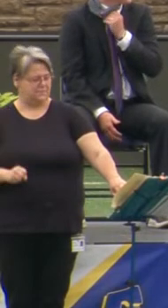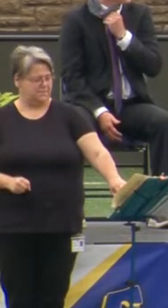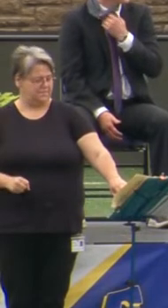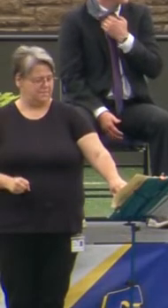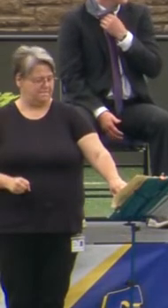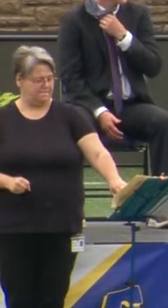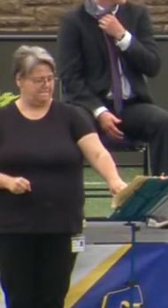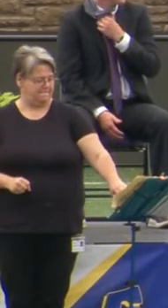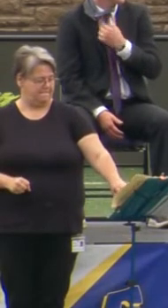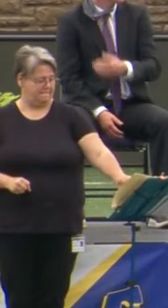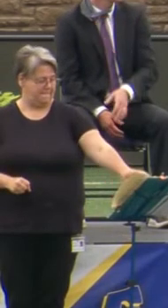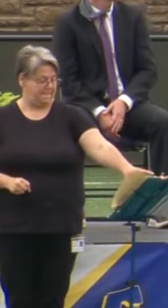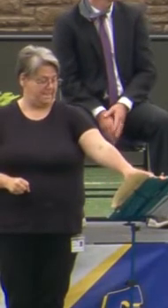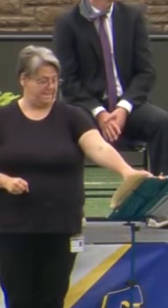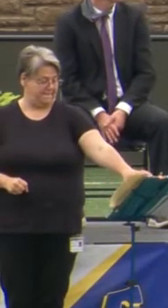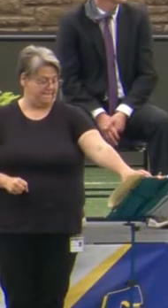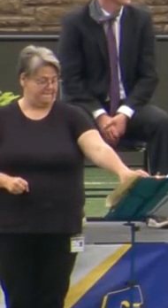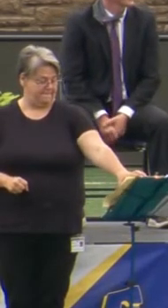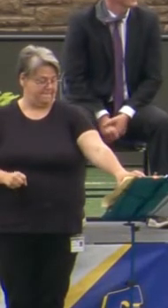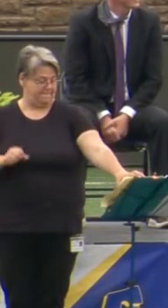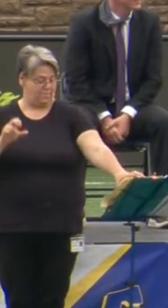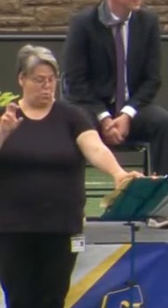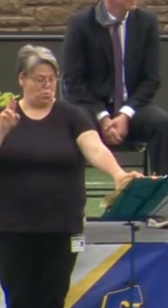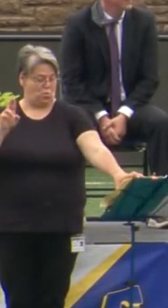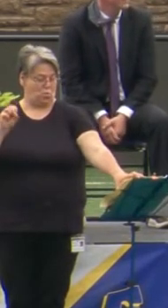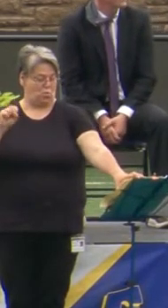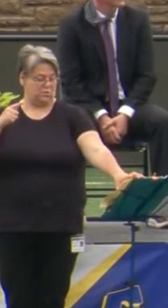Rochelle Swearigan.